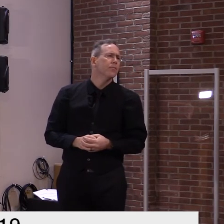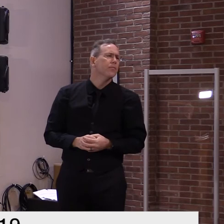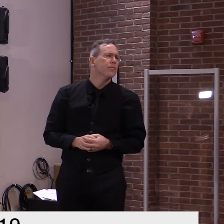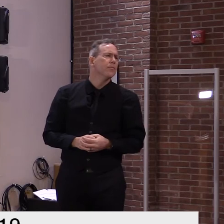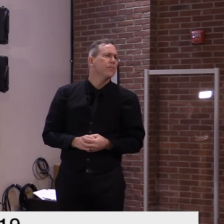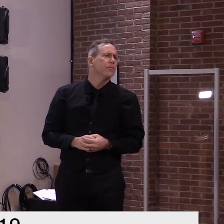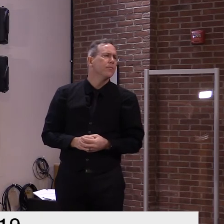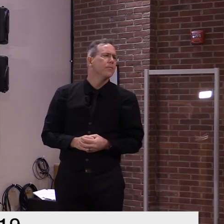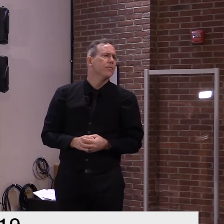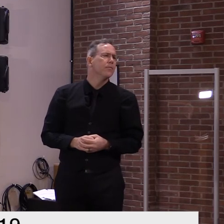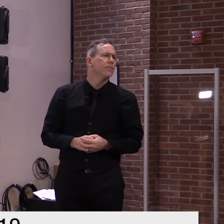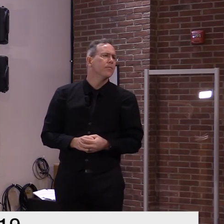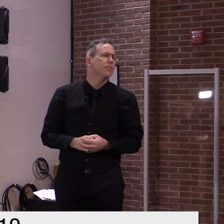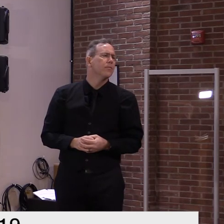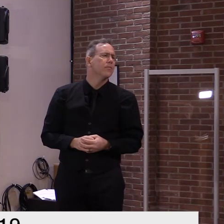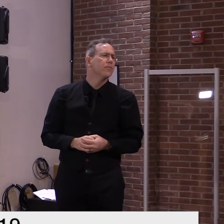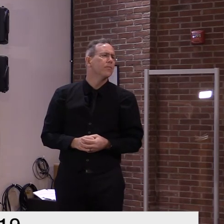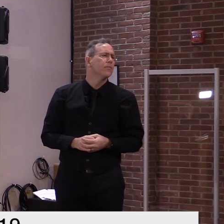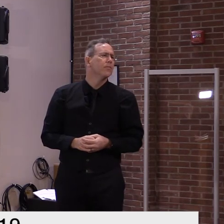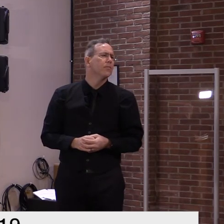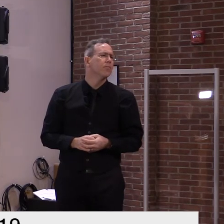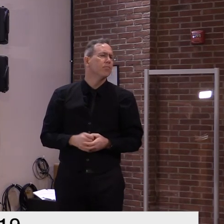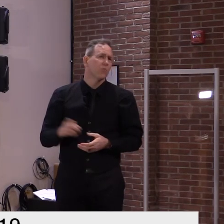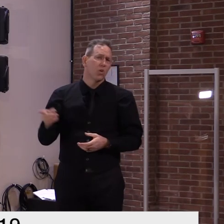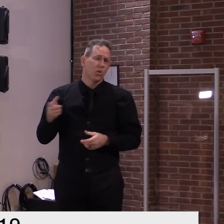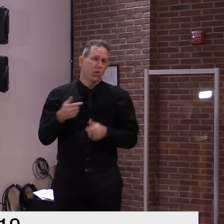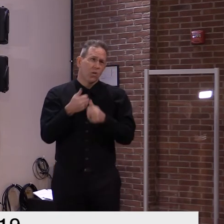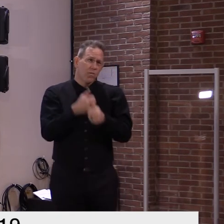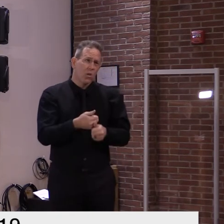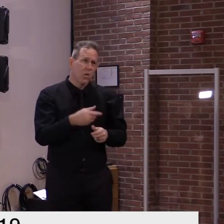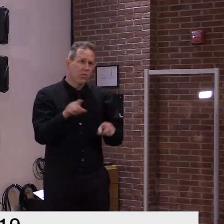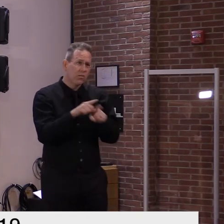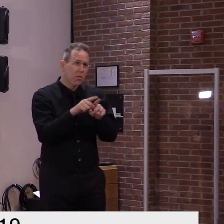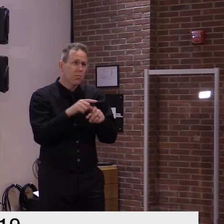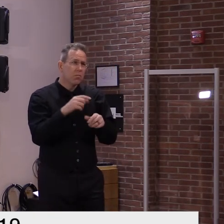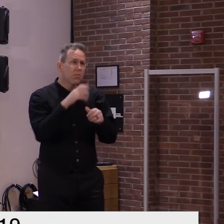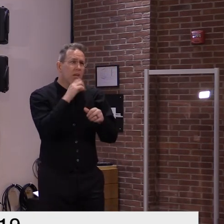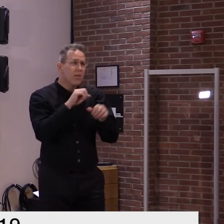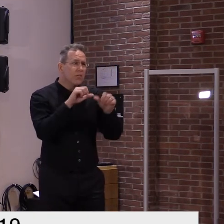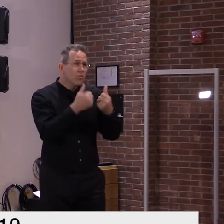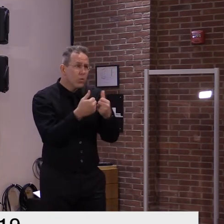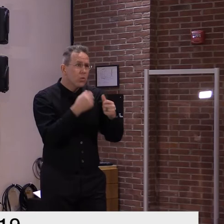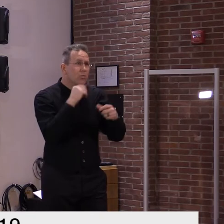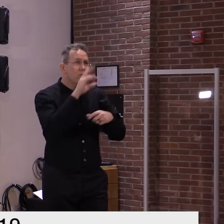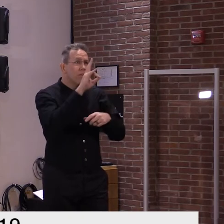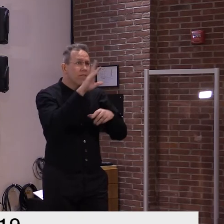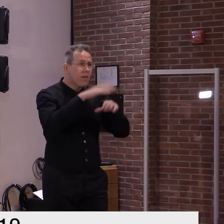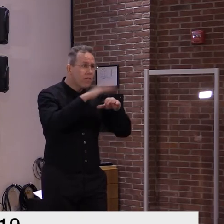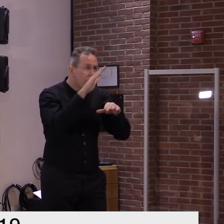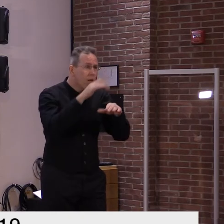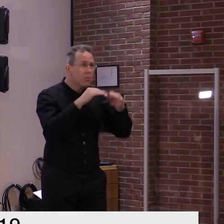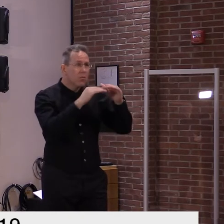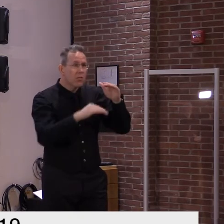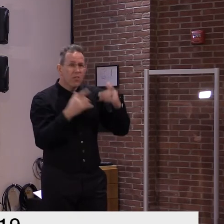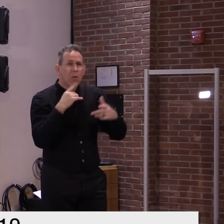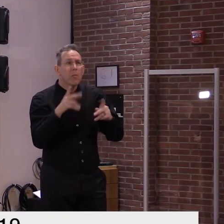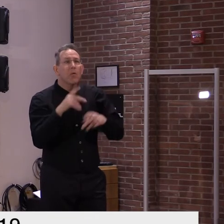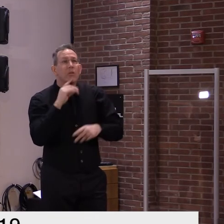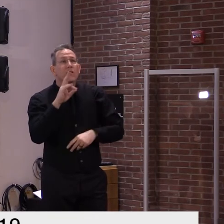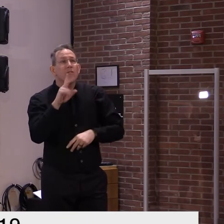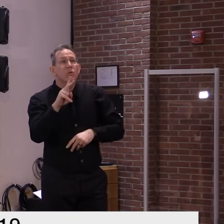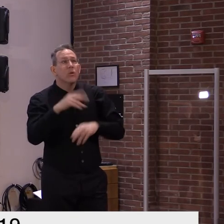restrictions apply? If you yes. know, say a, yes. a 72-year-old person is homebound, do they have to wait? Yeah, they will have to